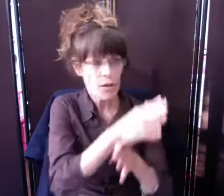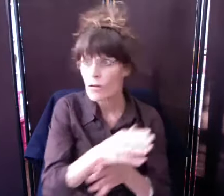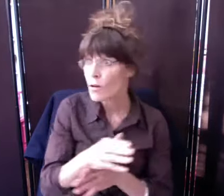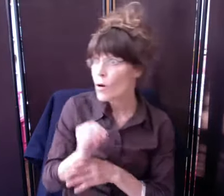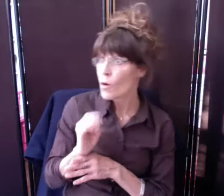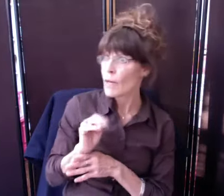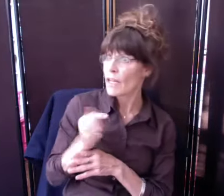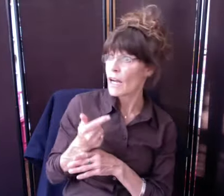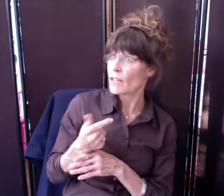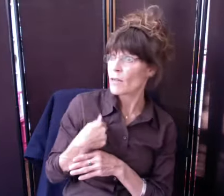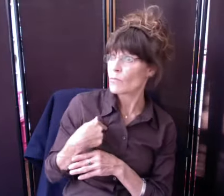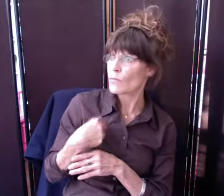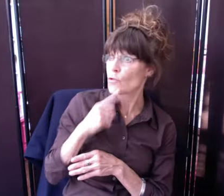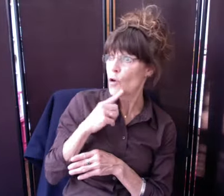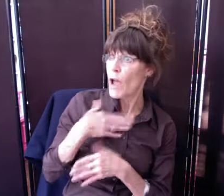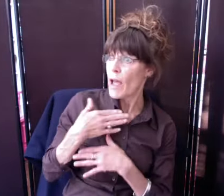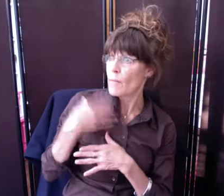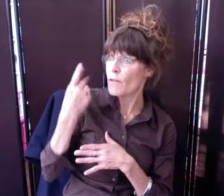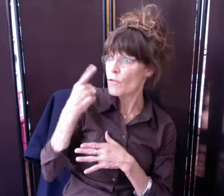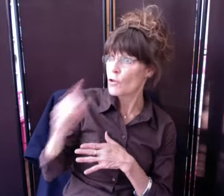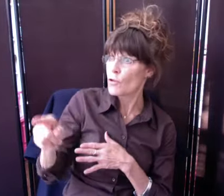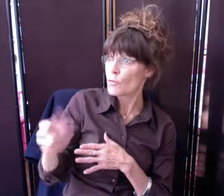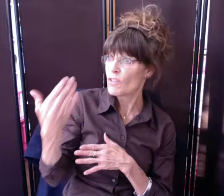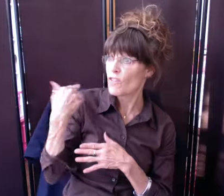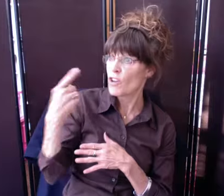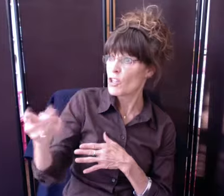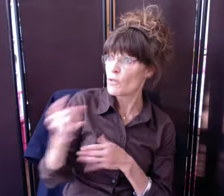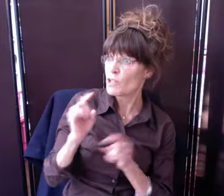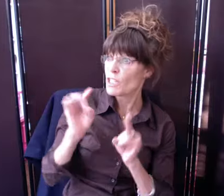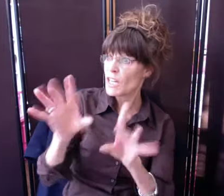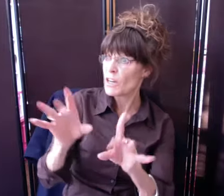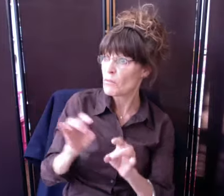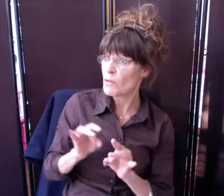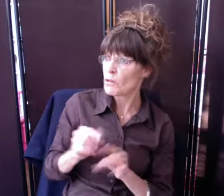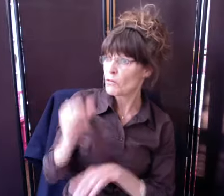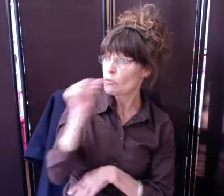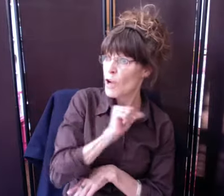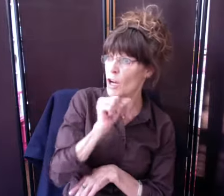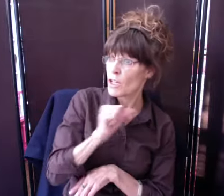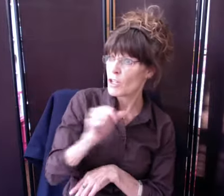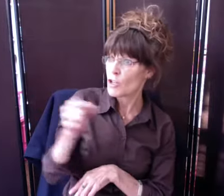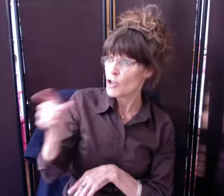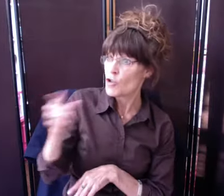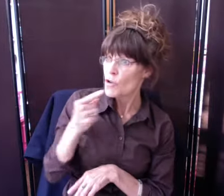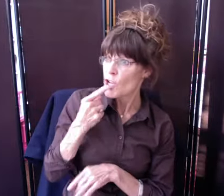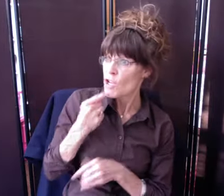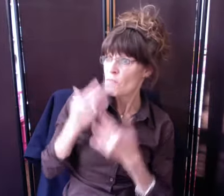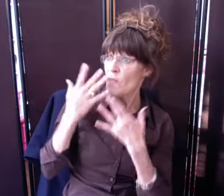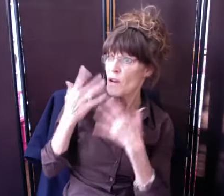you. I remember the last time I saw you, you were such a lush at this party, you were embarrassing. And she just smiled at me, you know, with all the